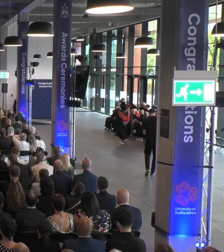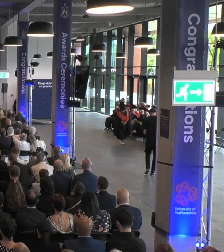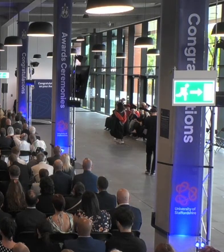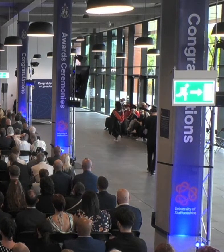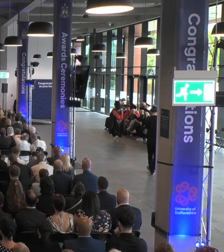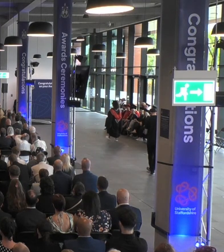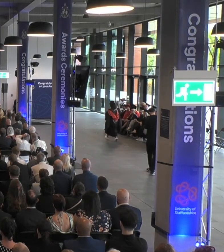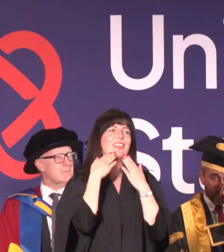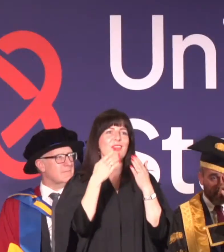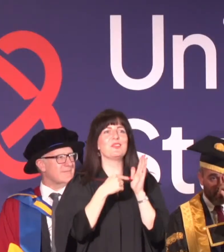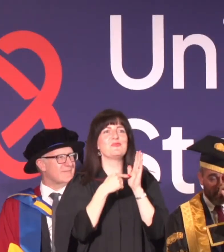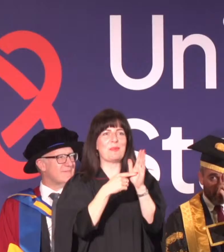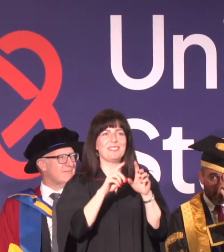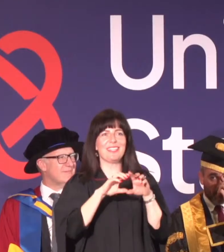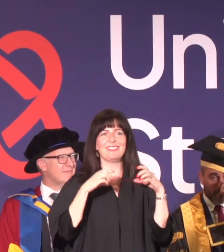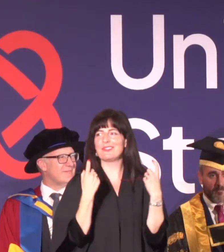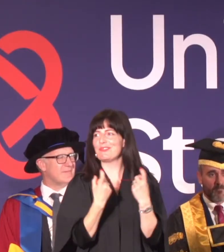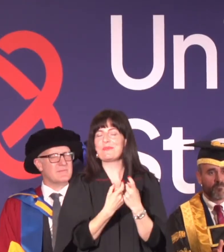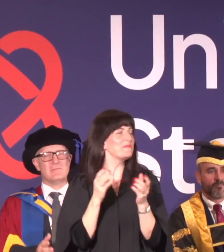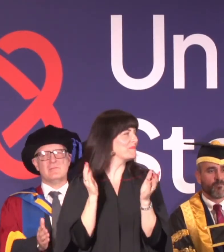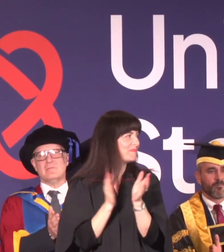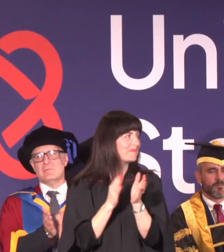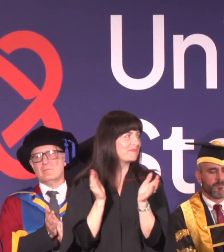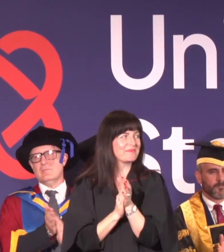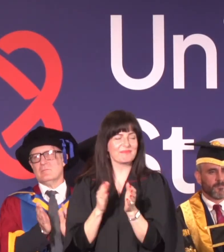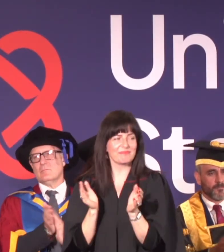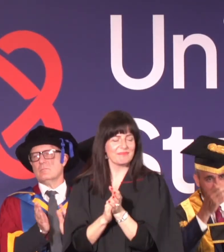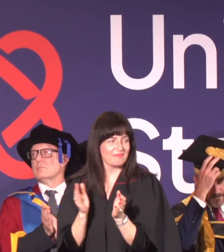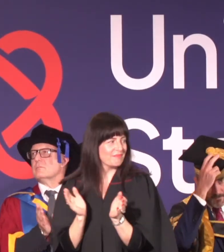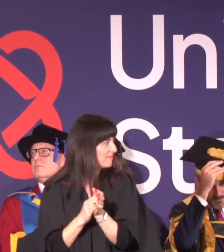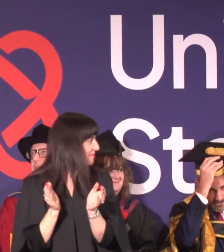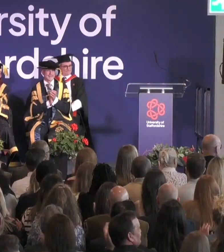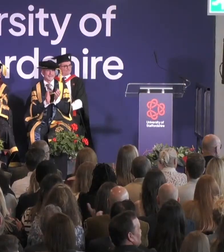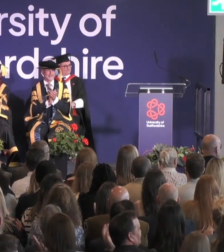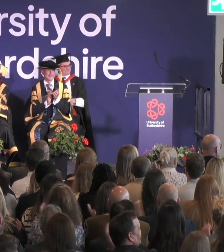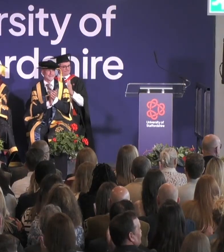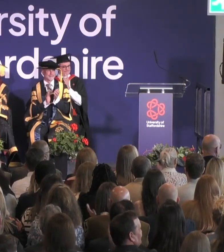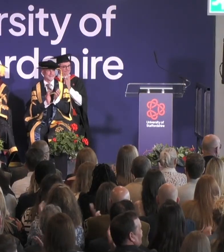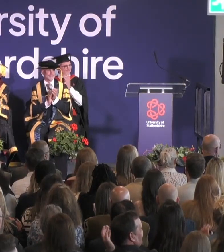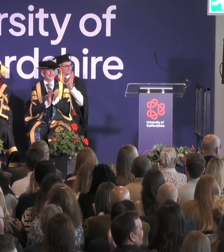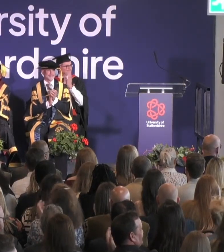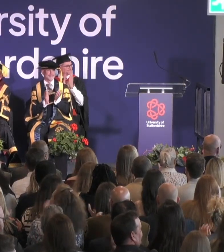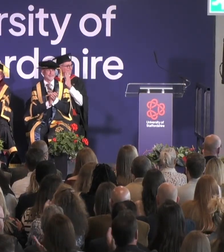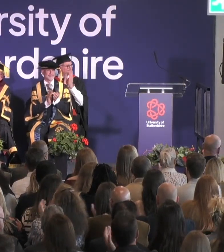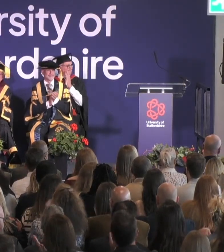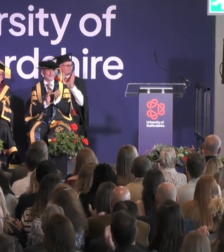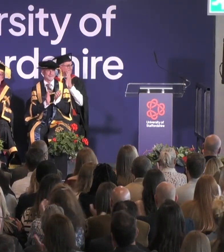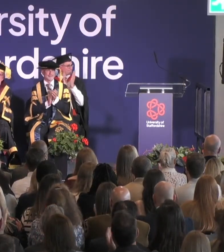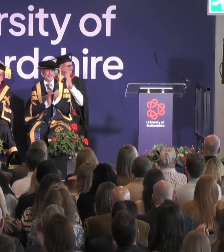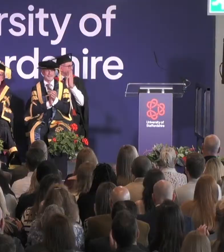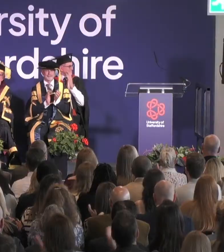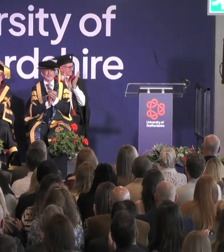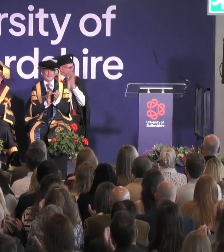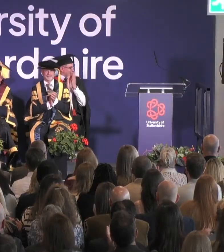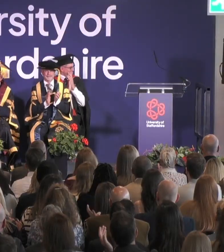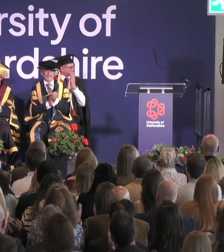of the graduating cohort.